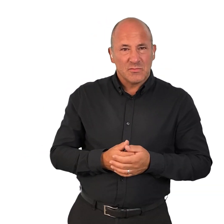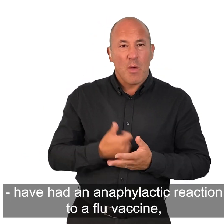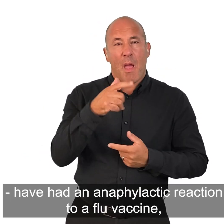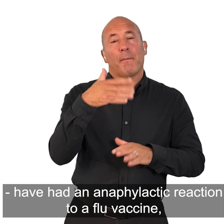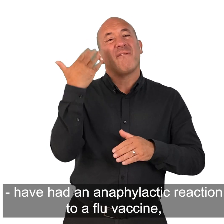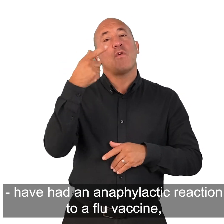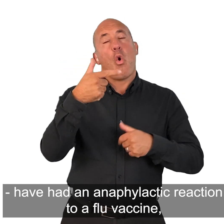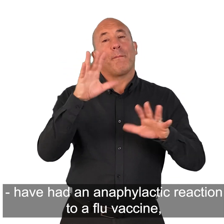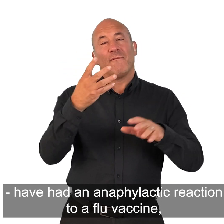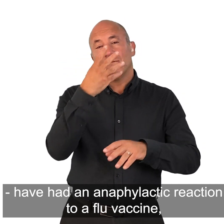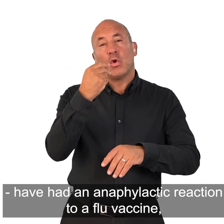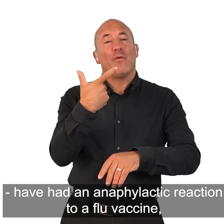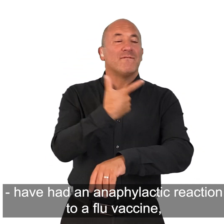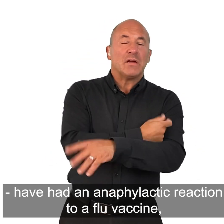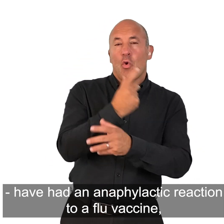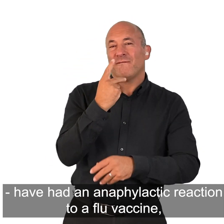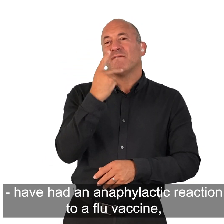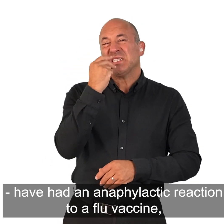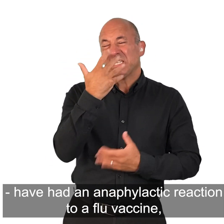have had an anaphylactic reaction to a flu vaccine,